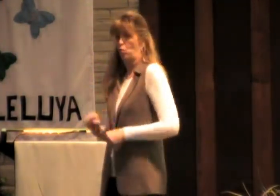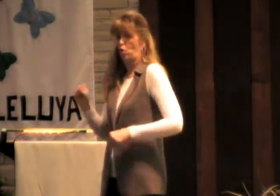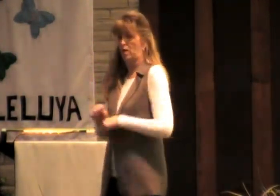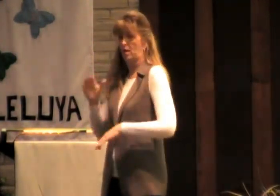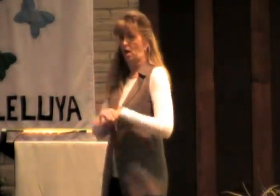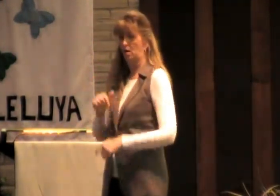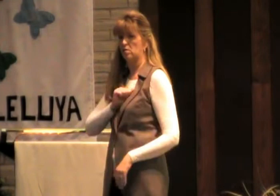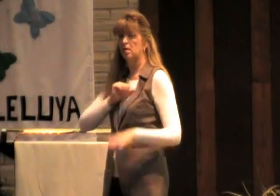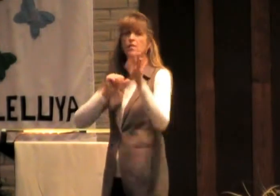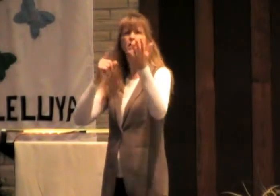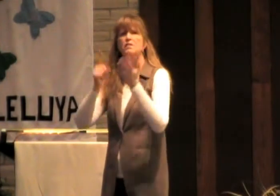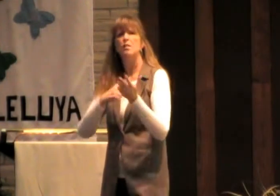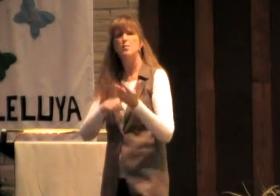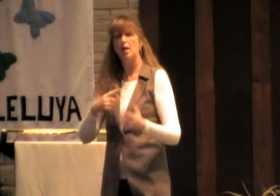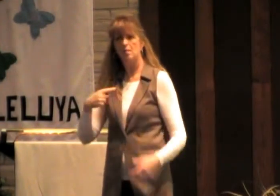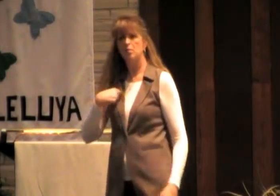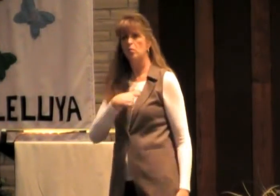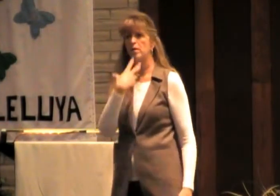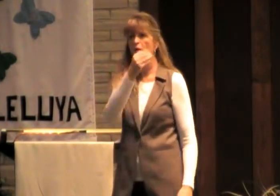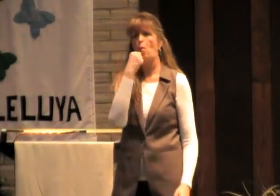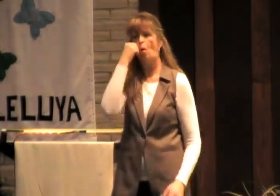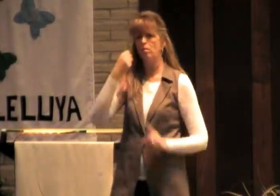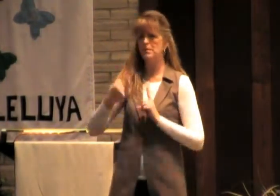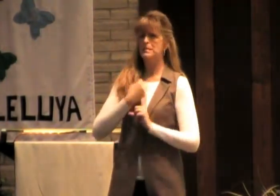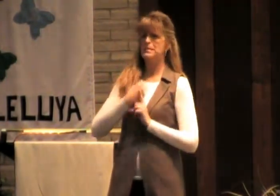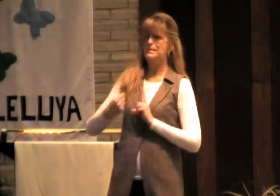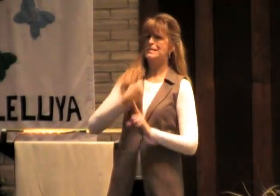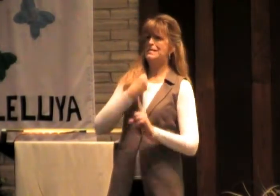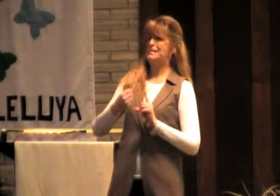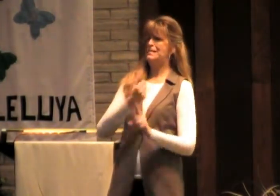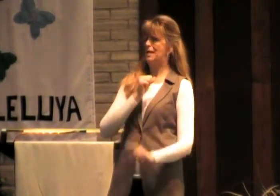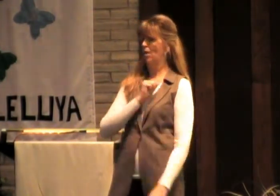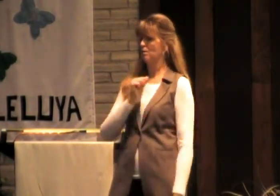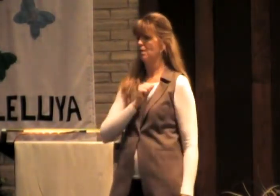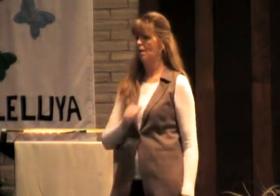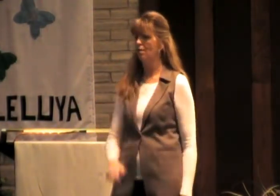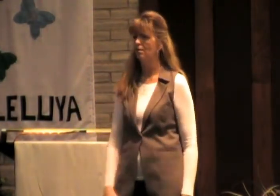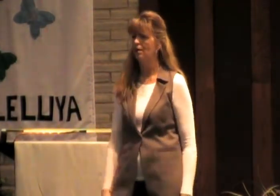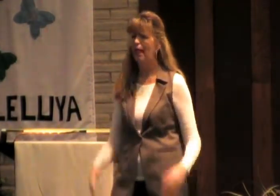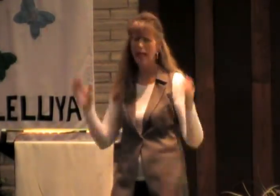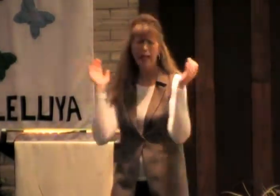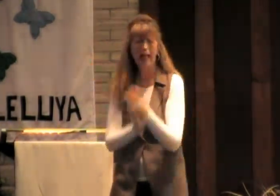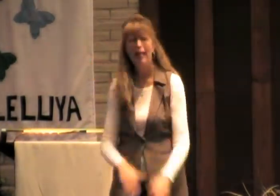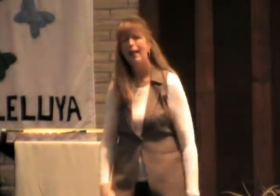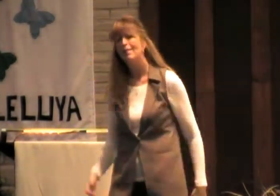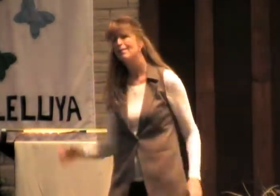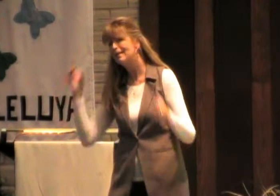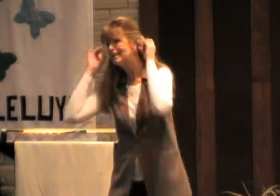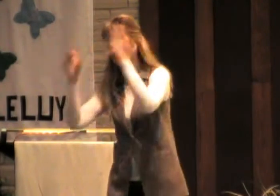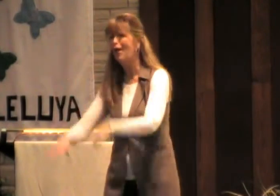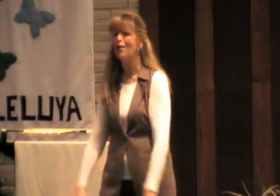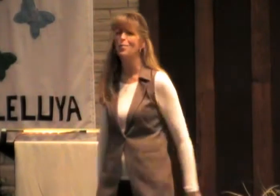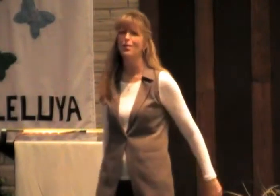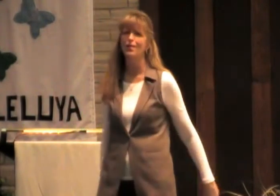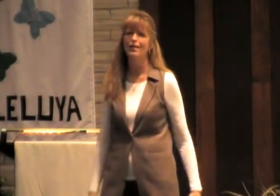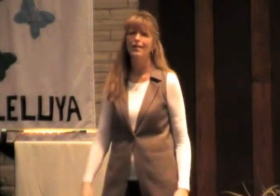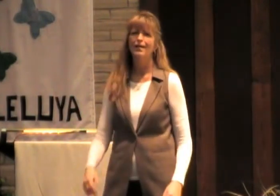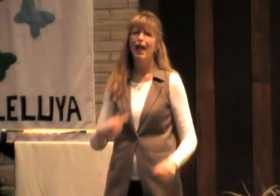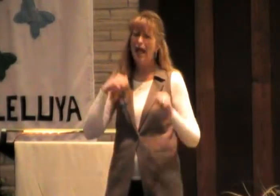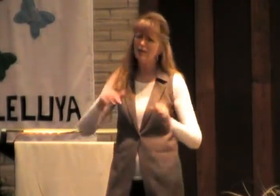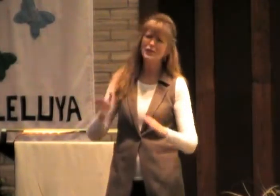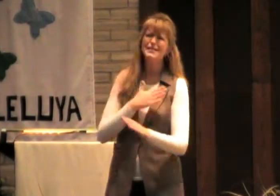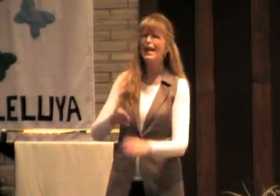We already work on ourselves. And sometimes we go home and we, you know, really hard on ourselves. And we think, "Oh, I